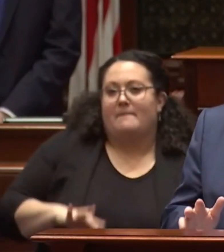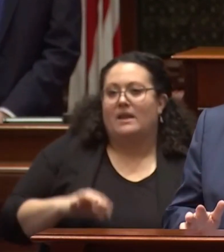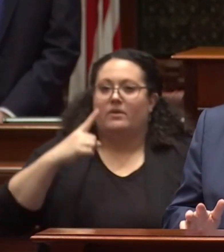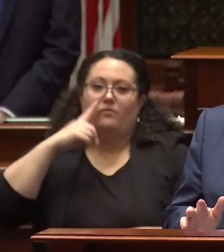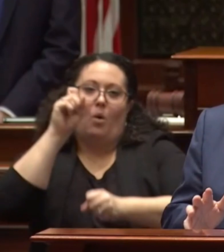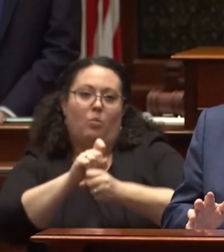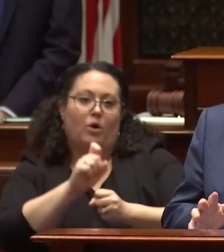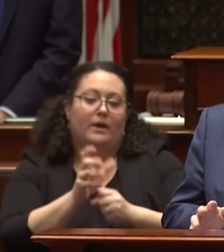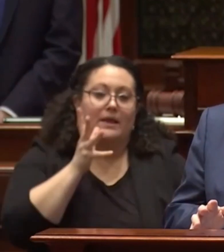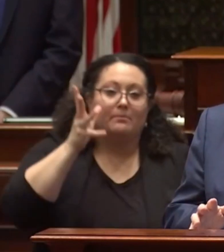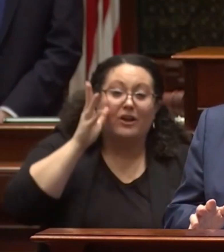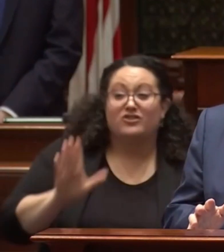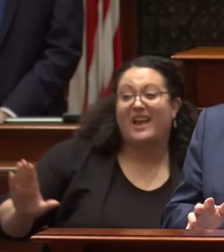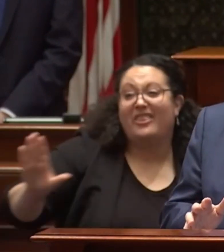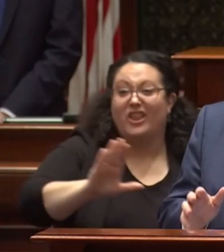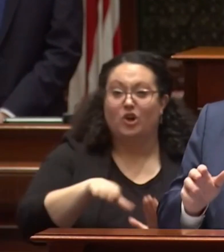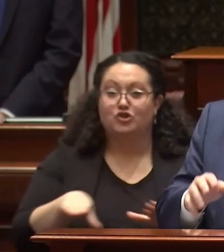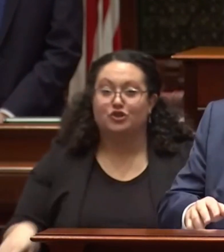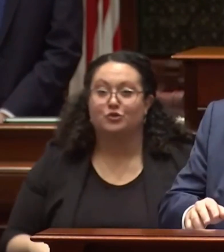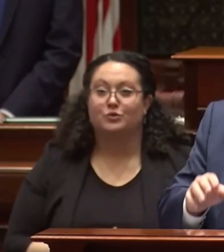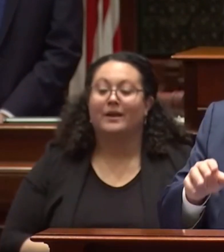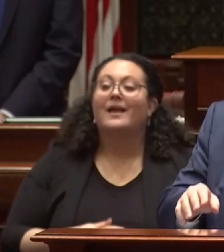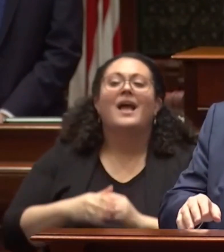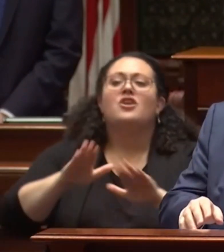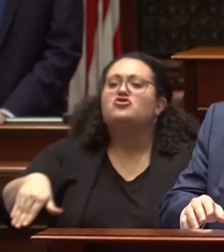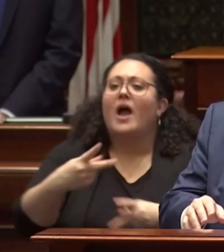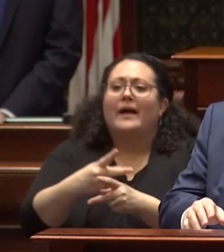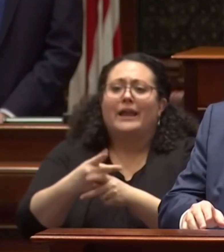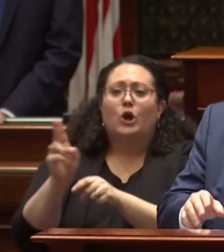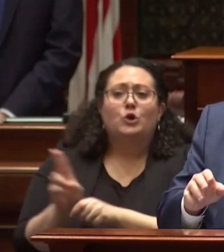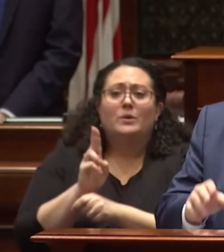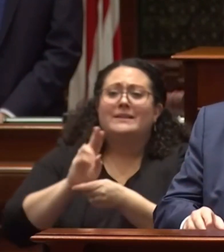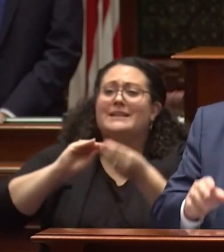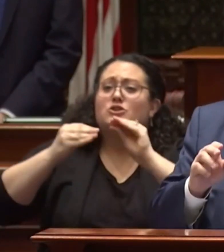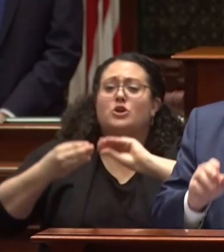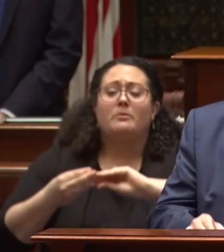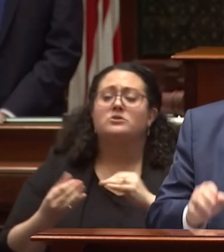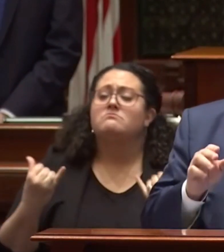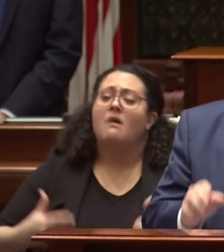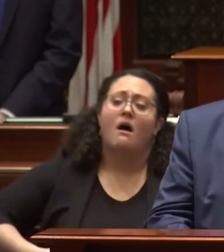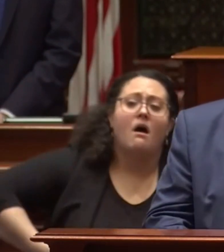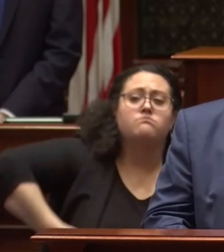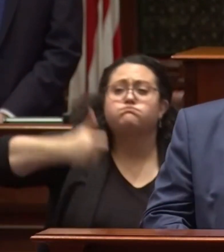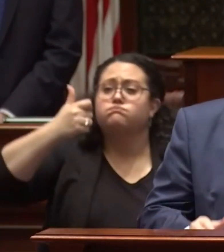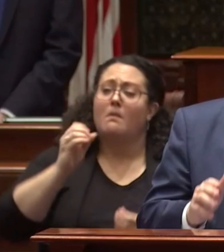for working parents and their children. Child care utilization rates are higher than